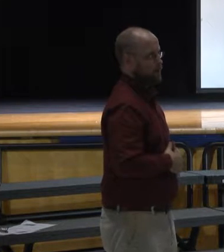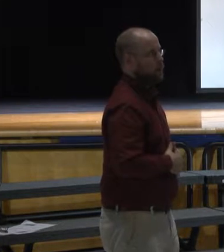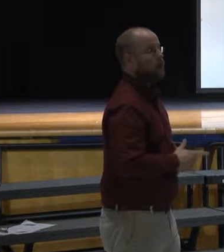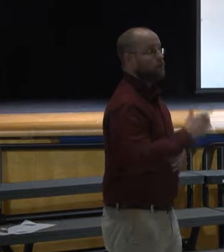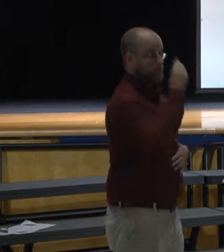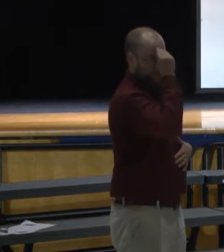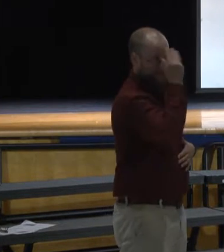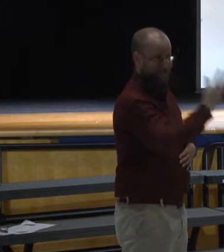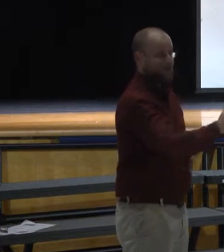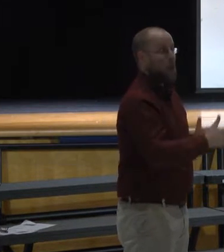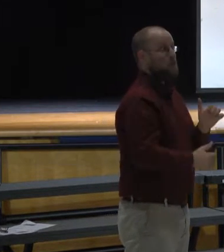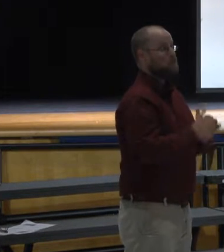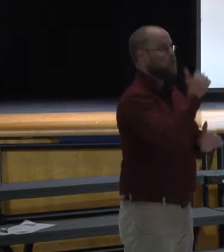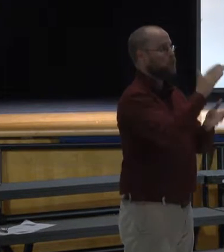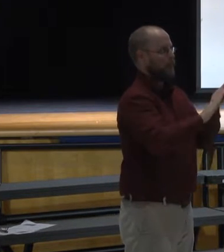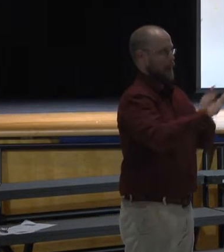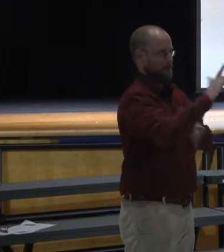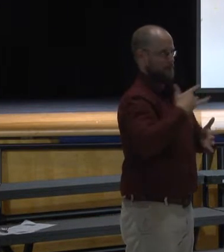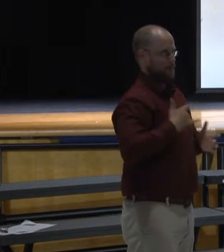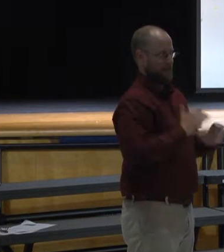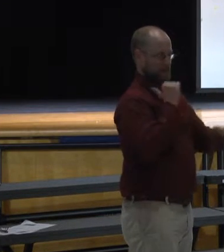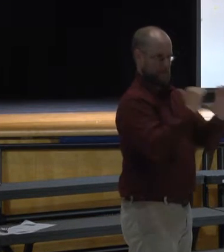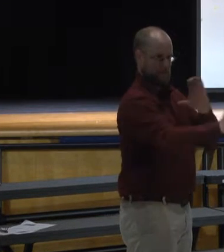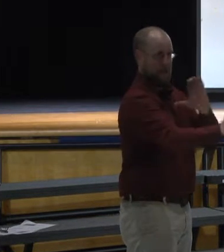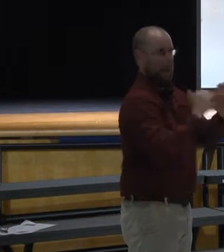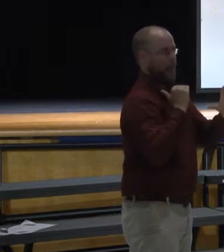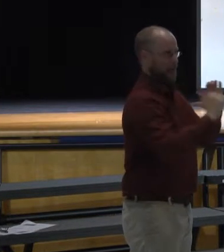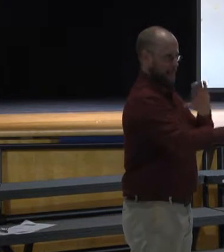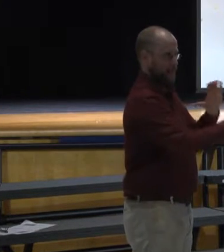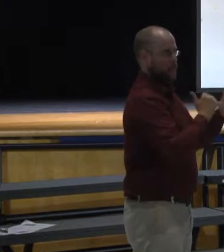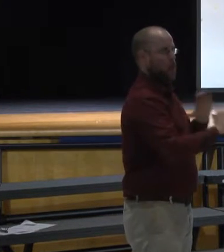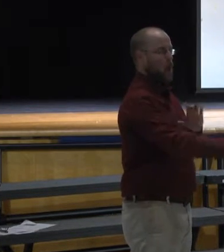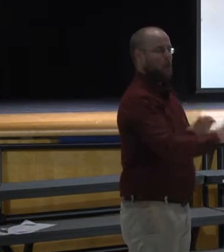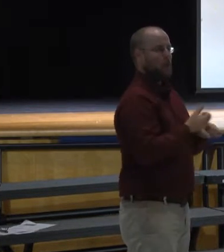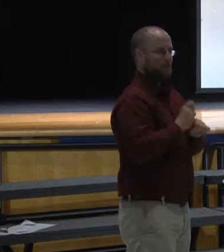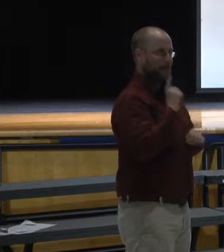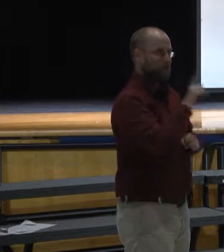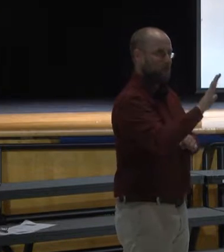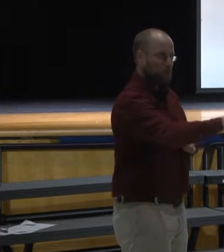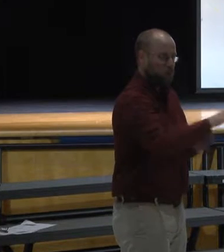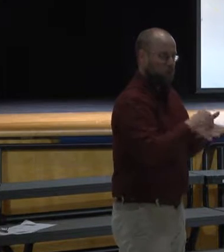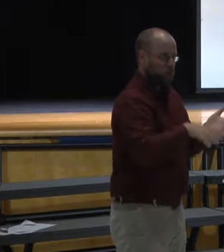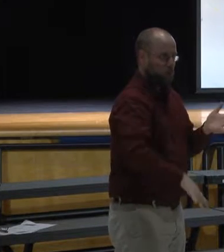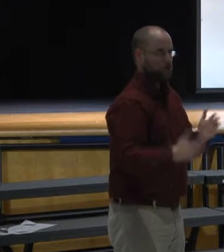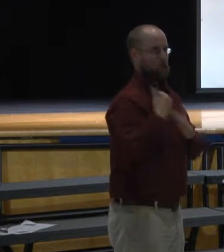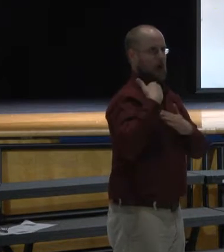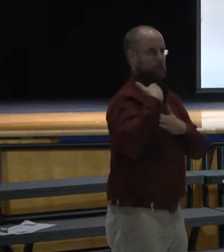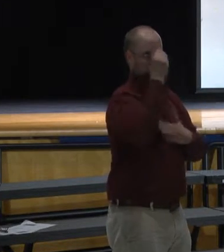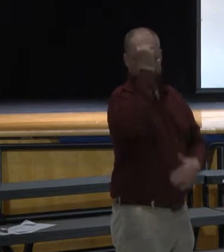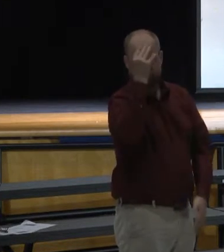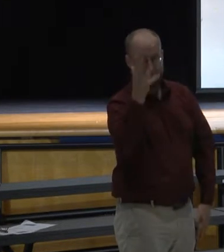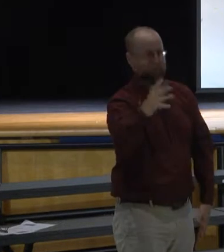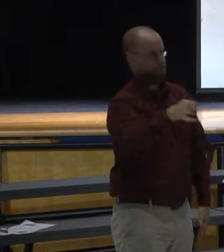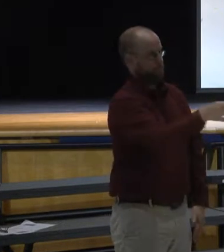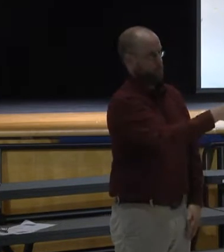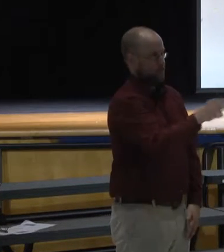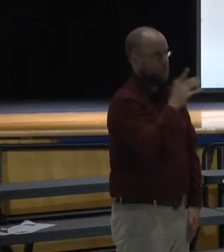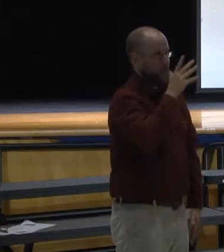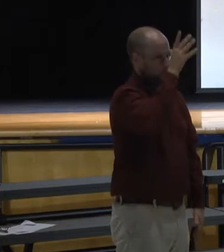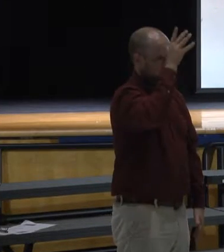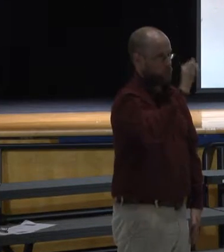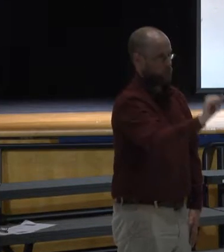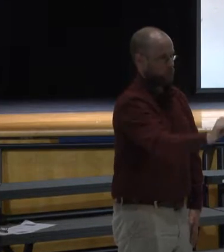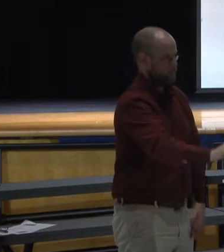the student, and they've got to be responsible to make sure they're sharing that with you to make sure the financial aid process gets done. When you